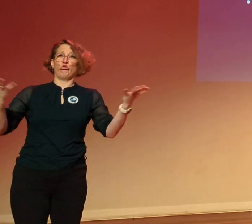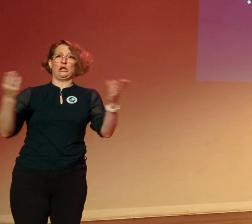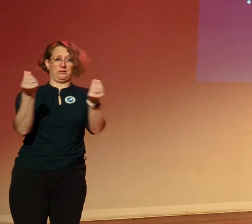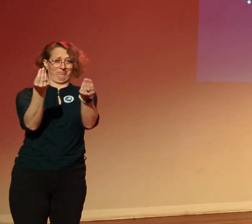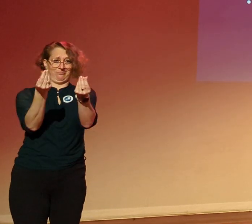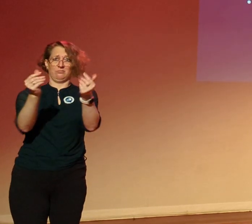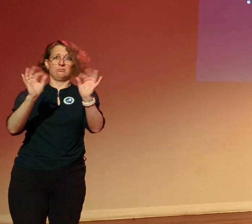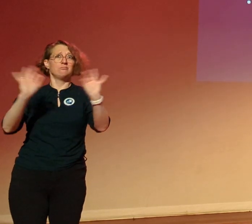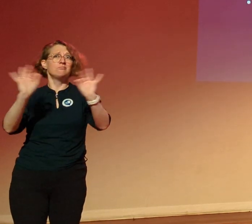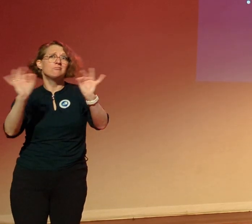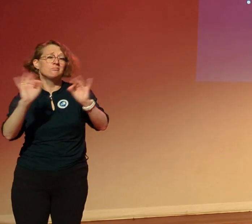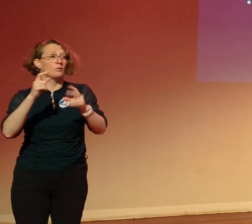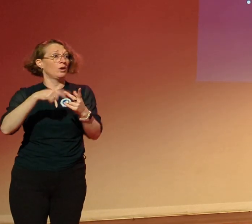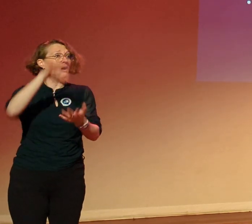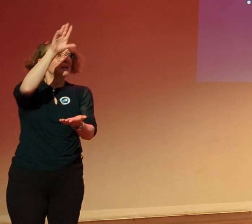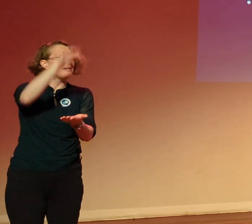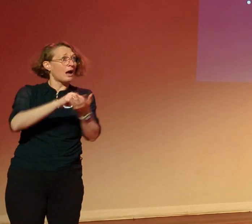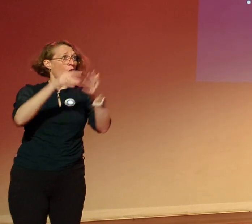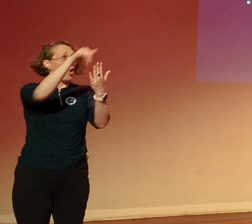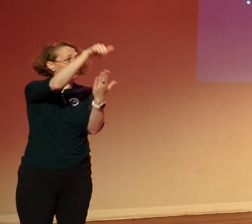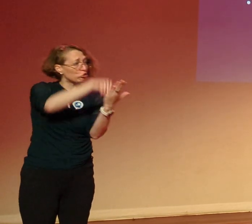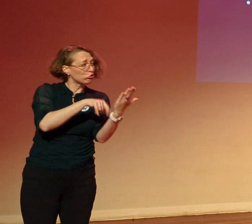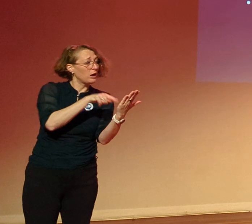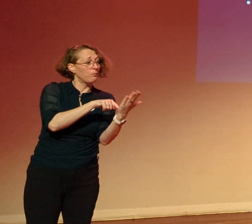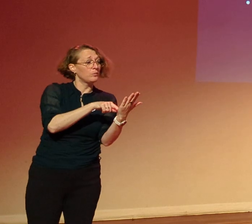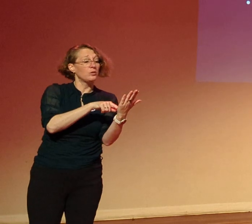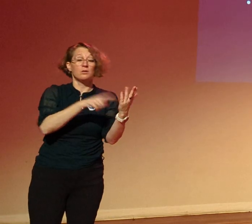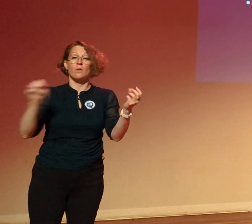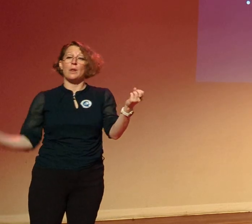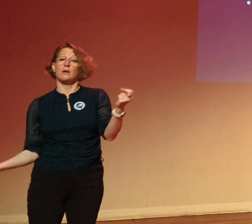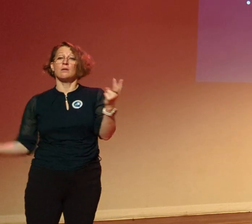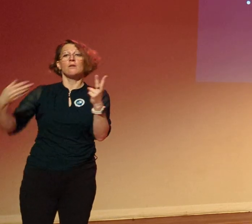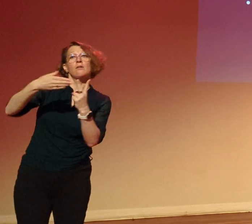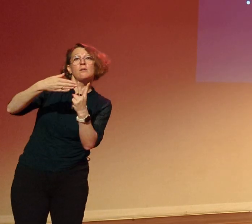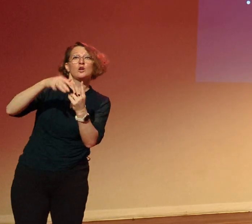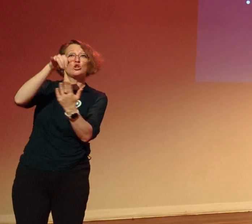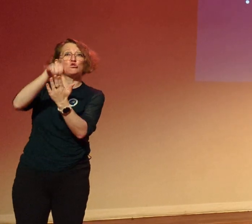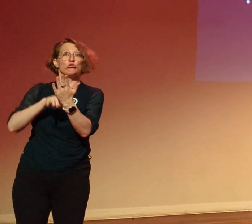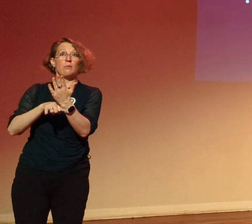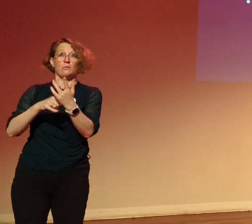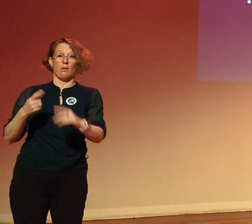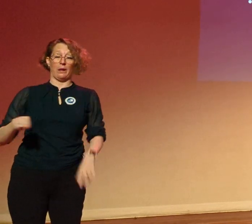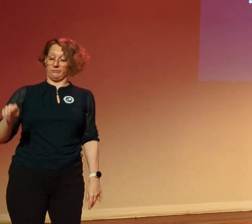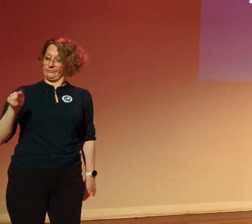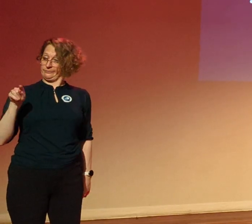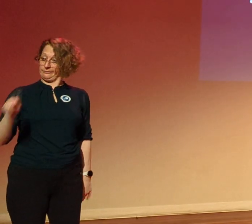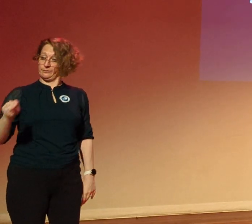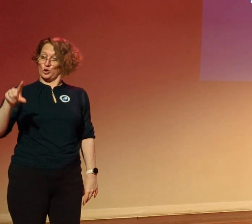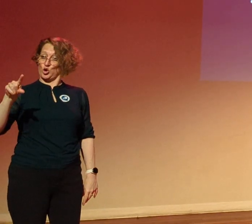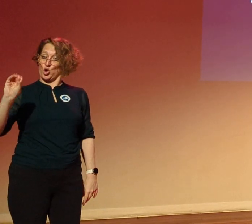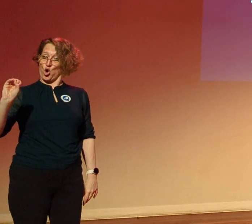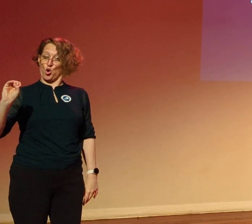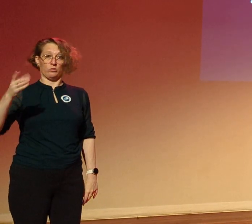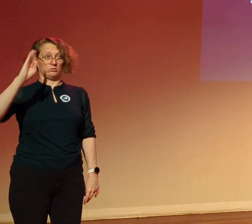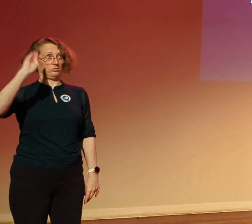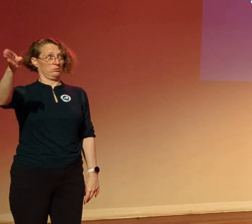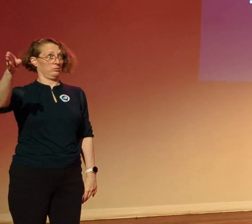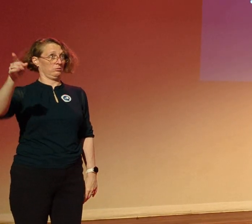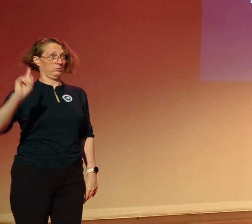have to download the script, plug in the videos that you wish to analyze, and press go. And it will give you a